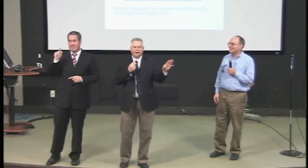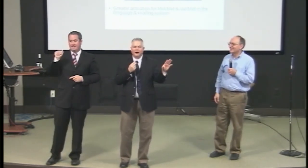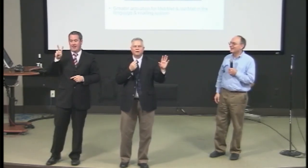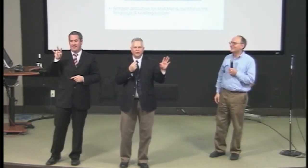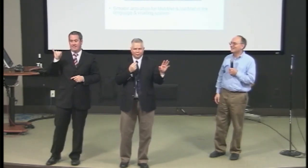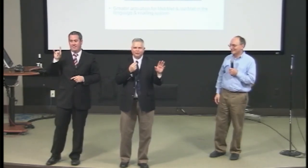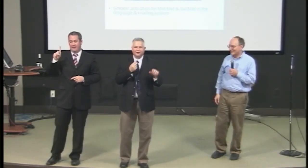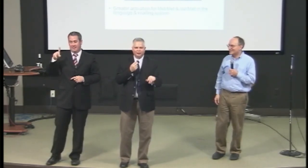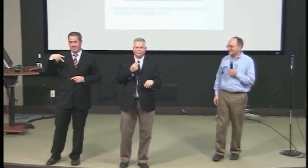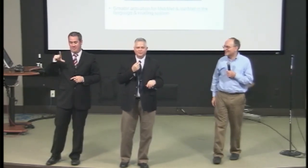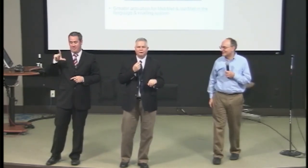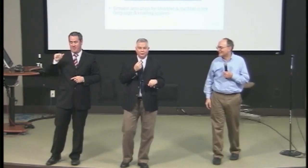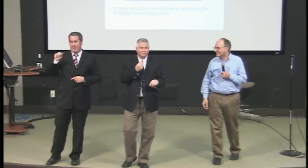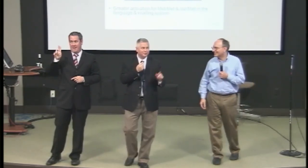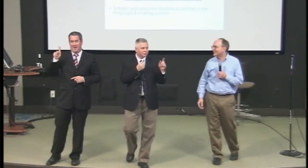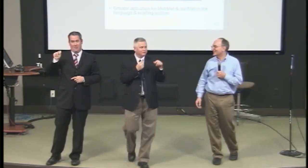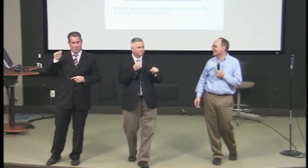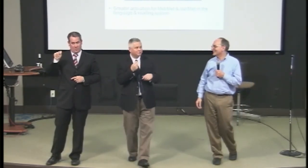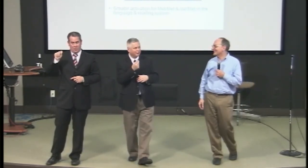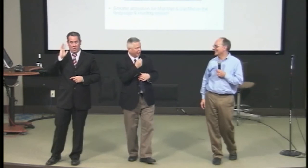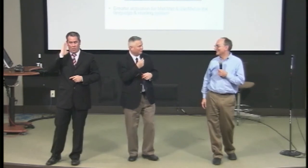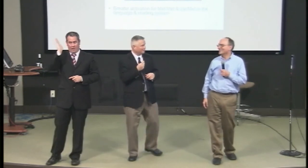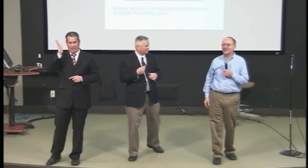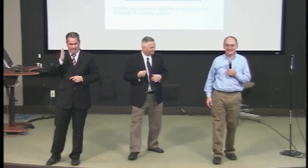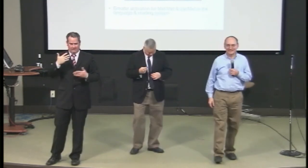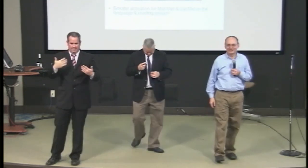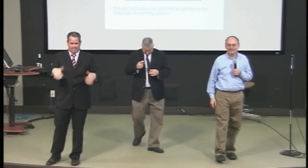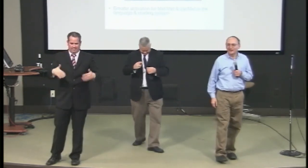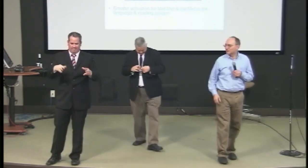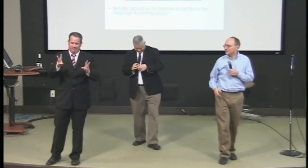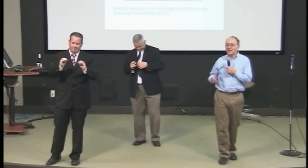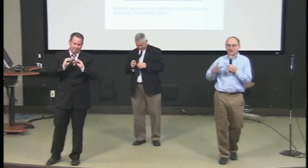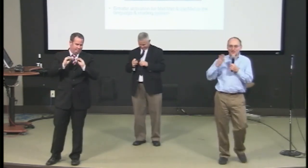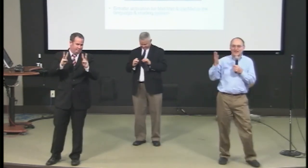is unbelievably good and smart, so you should hang out with him. Yes.